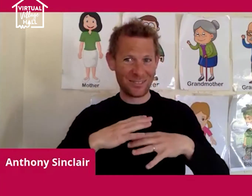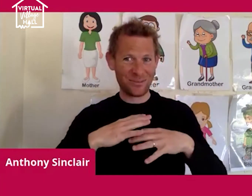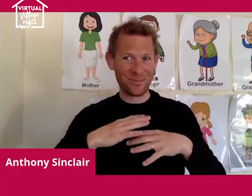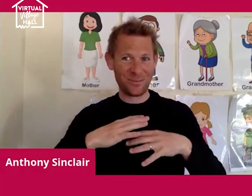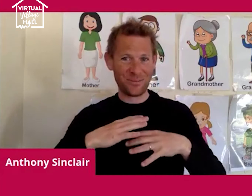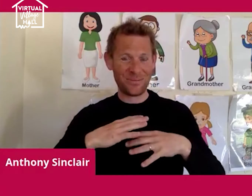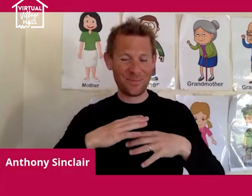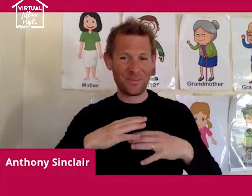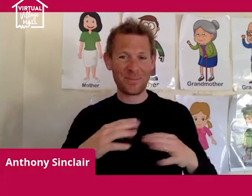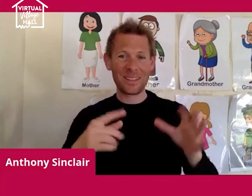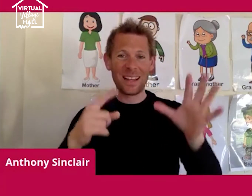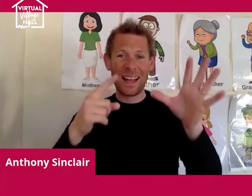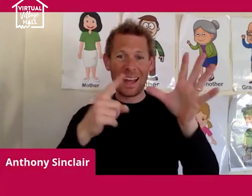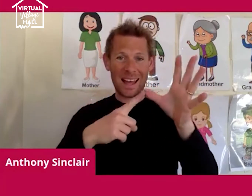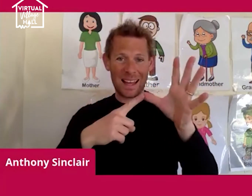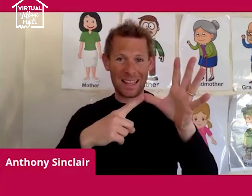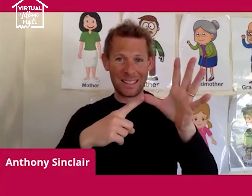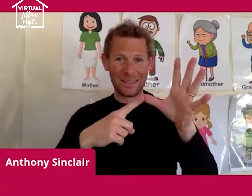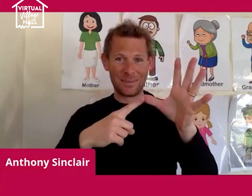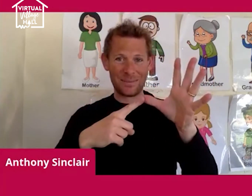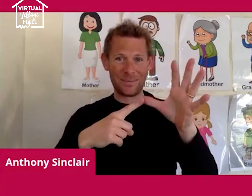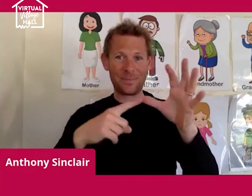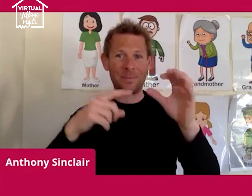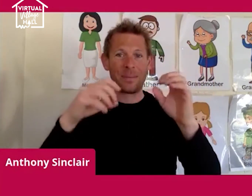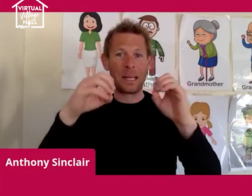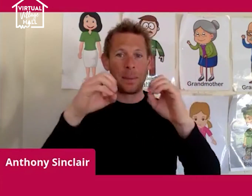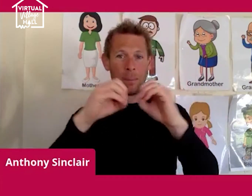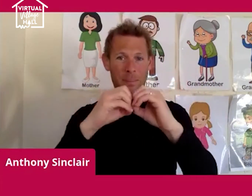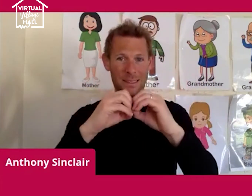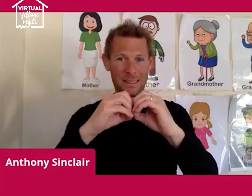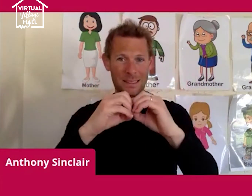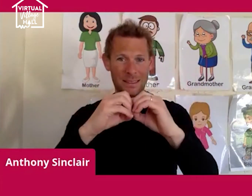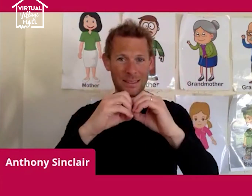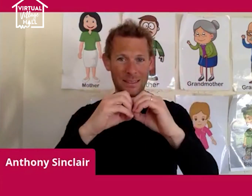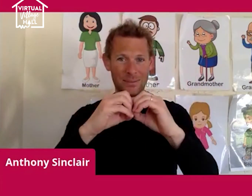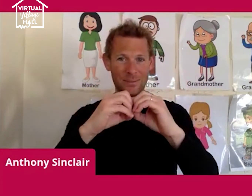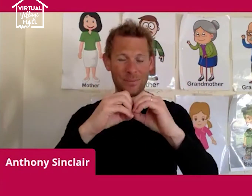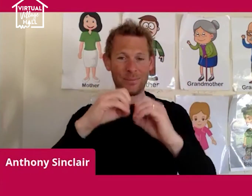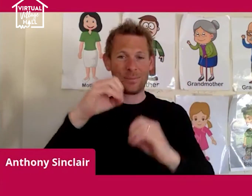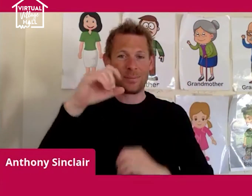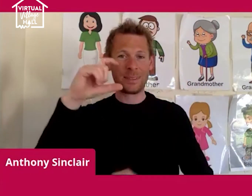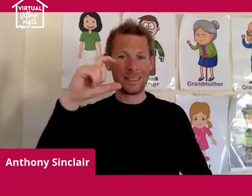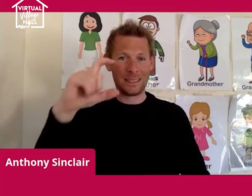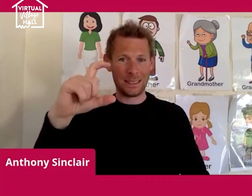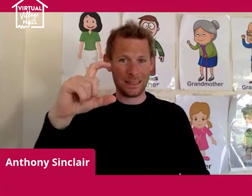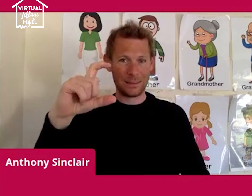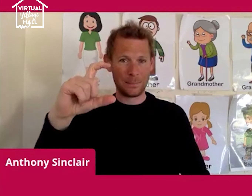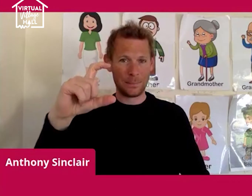Okay, everyone, ready? A, B,